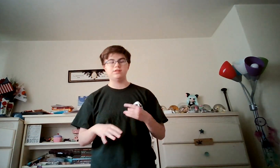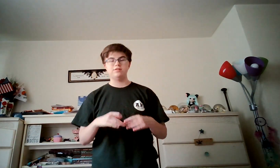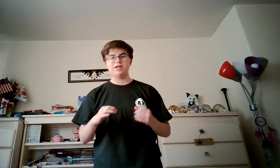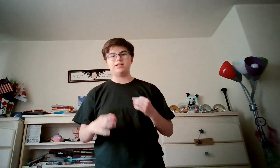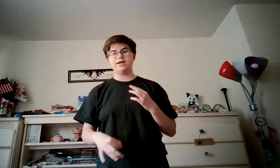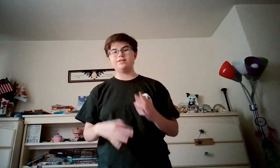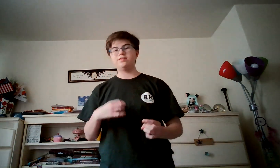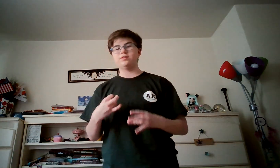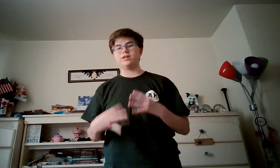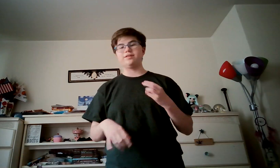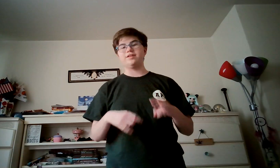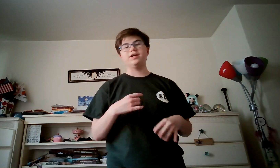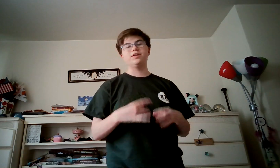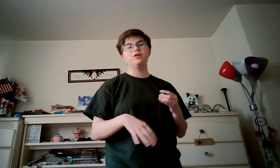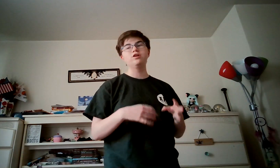in my class, got to say hi to her.